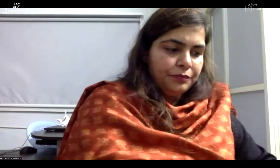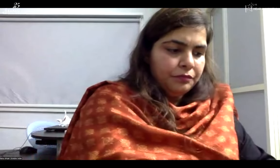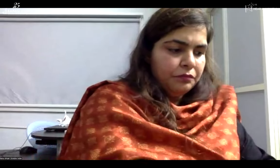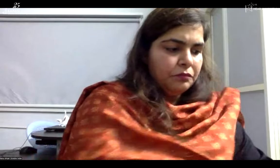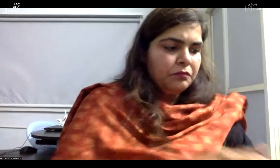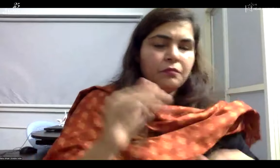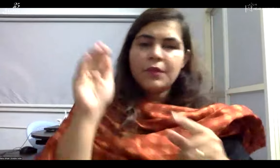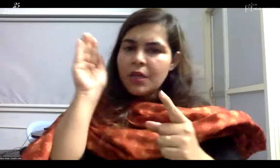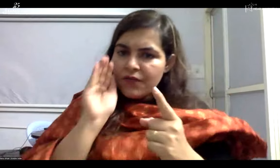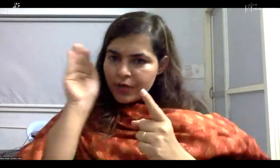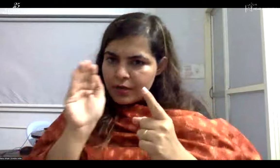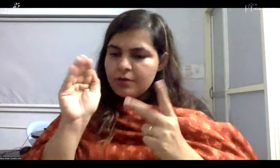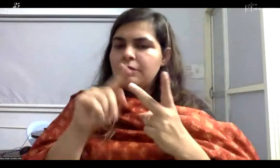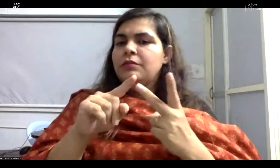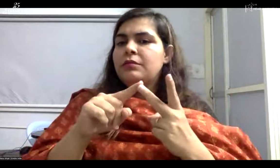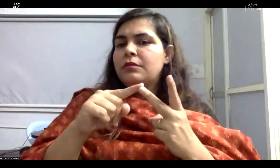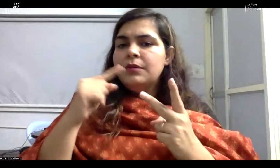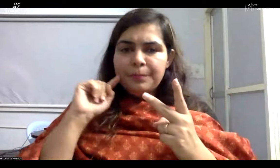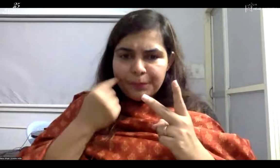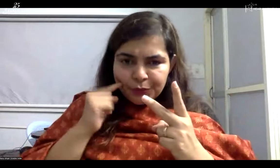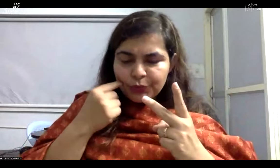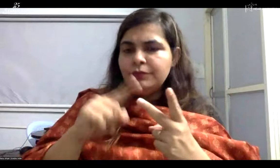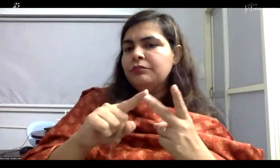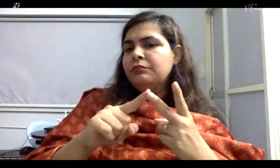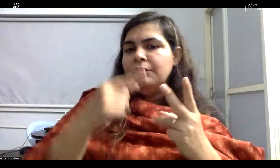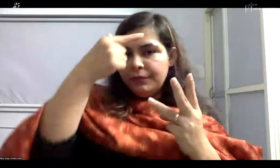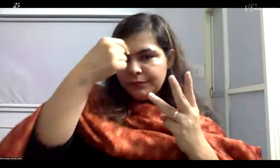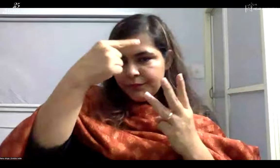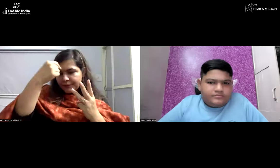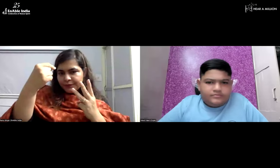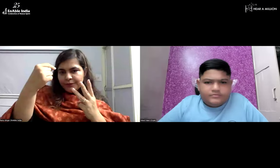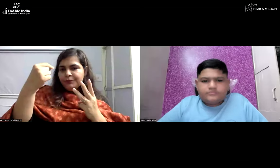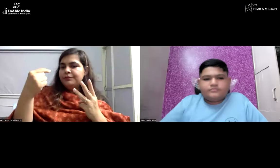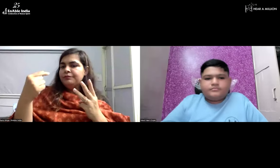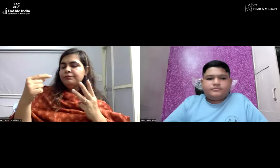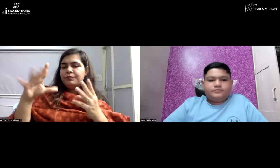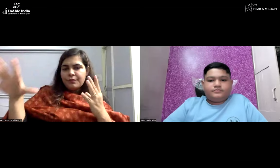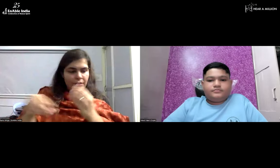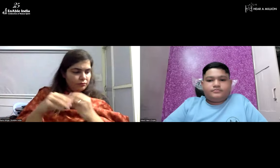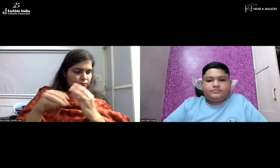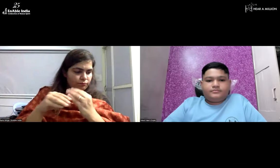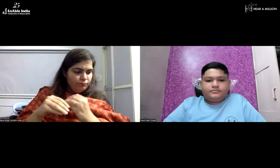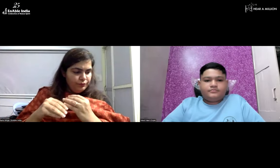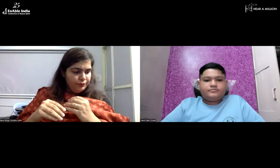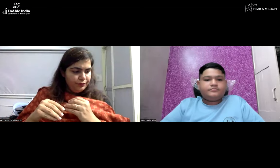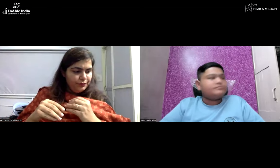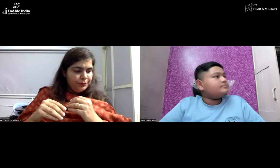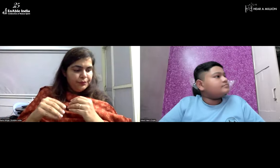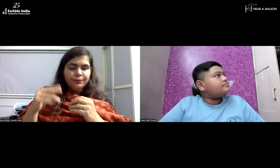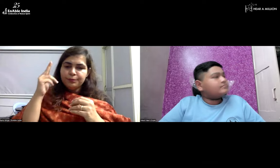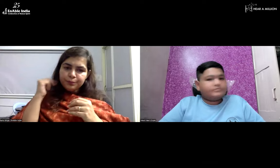And with regards to job, I don't find any kind of challenges they face over there. Here, I've seen people struggling to find a